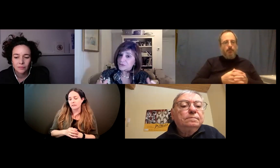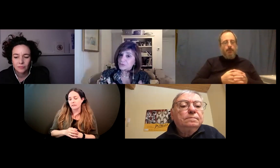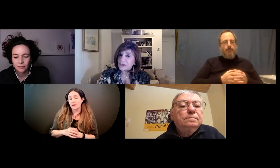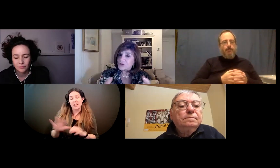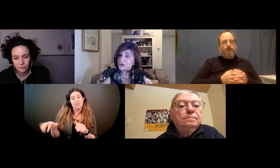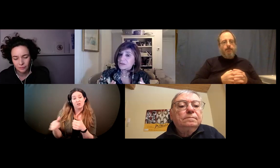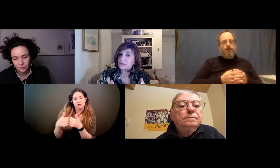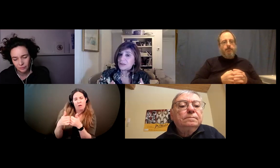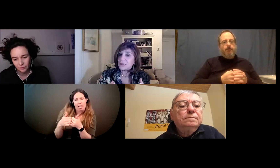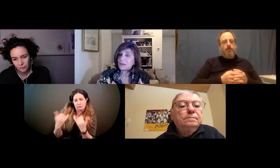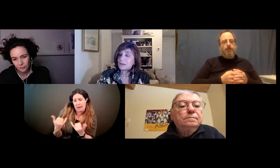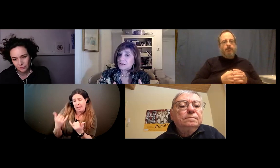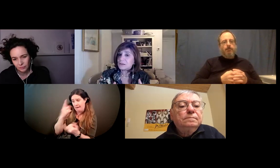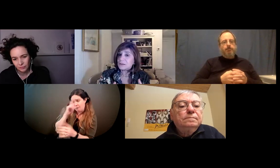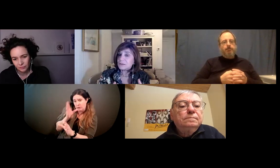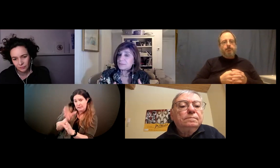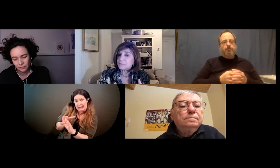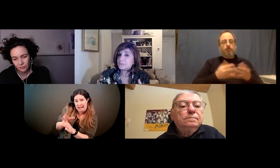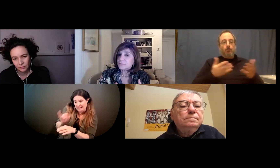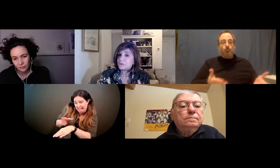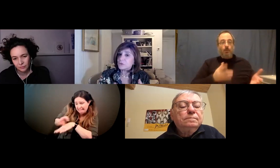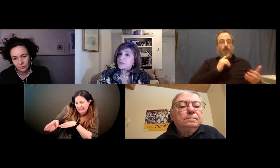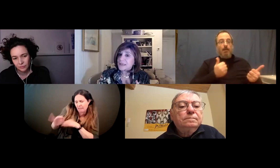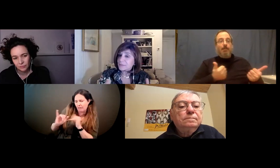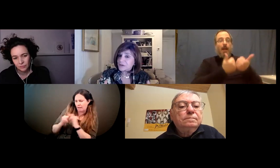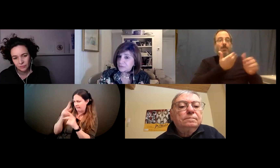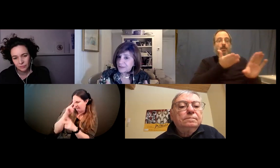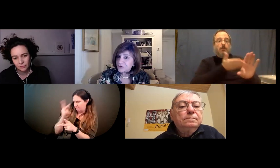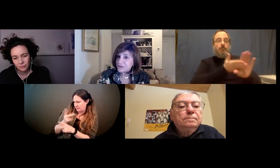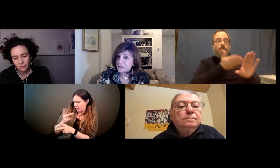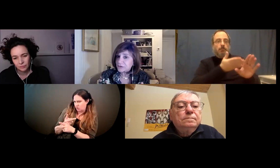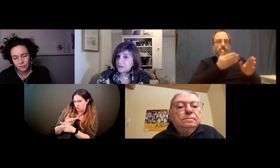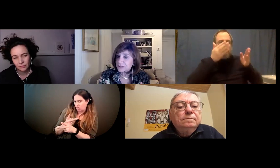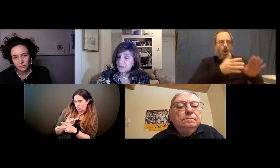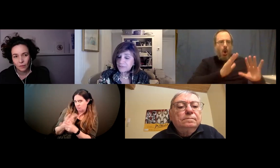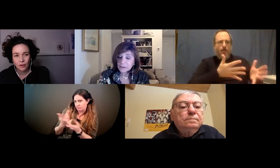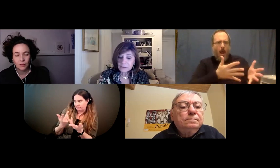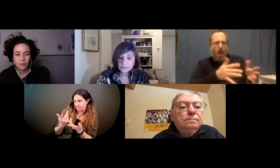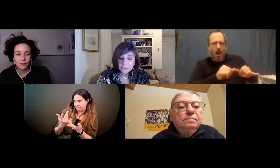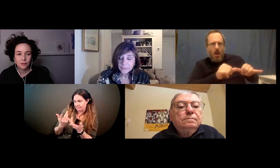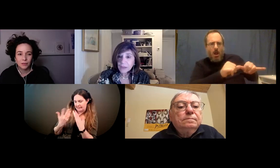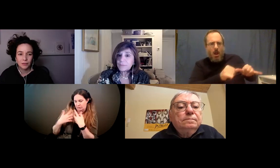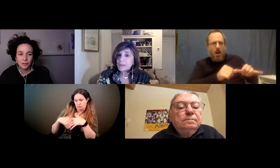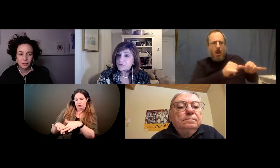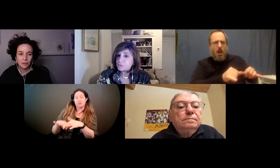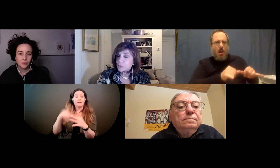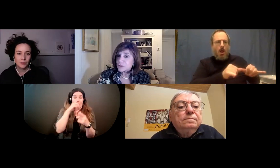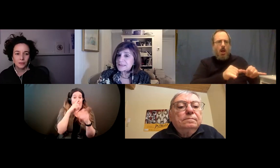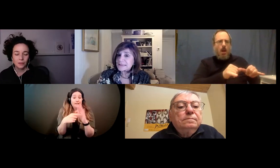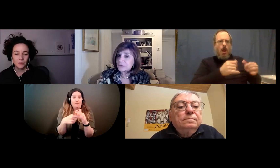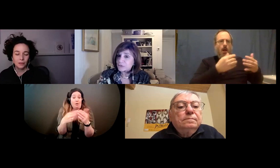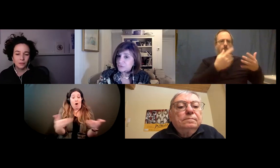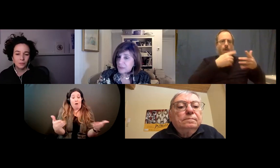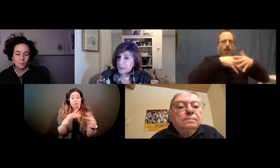the integration, to take object relations theory of a much